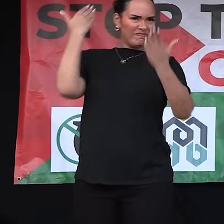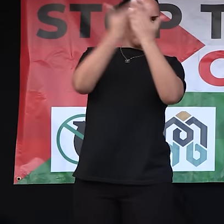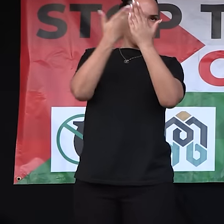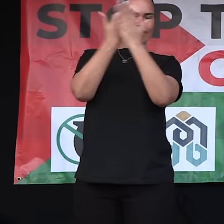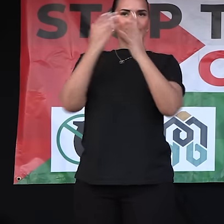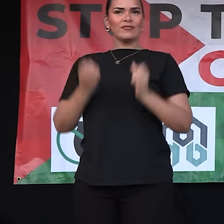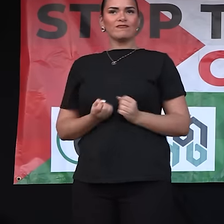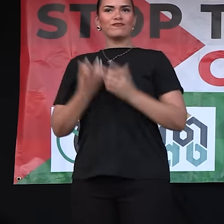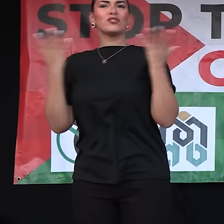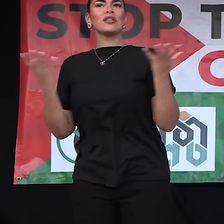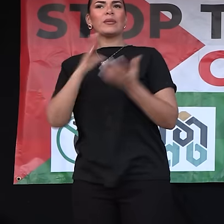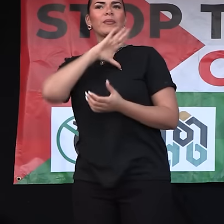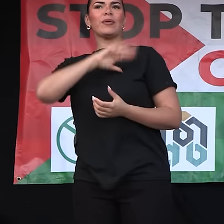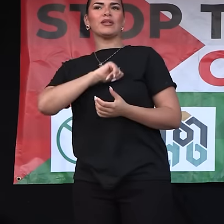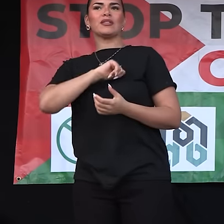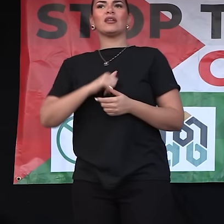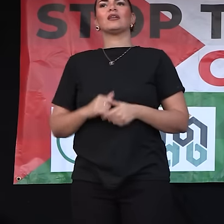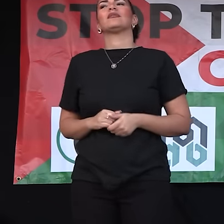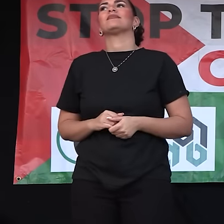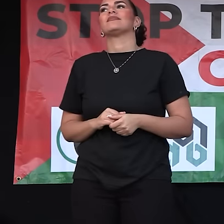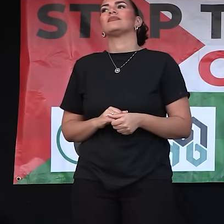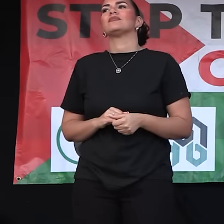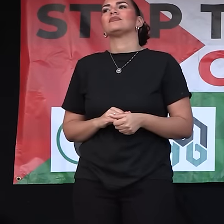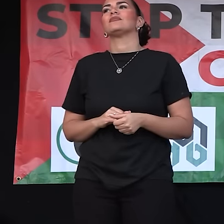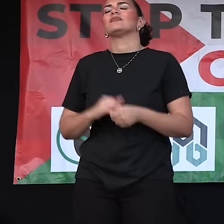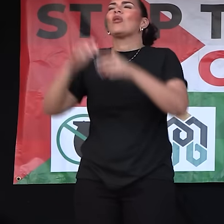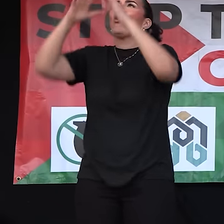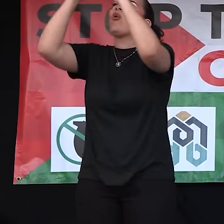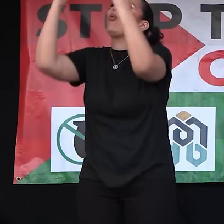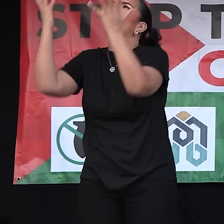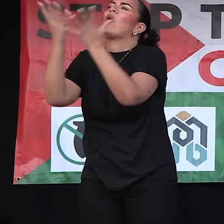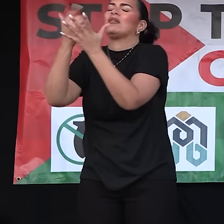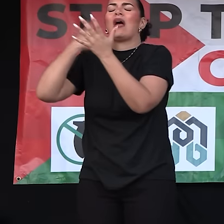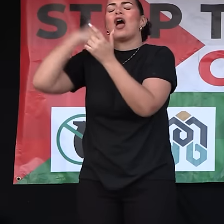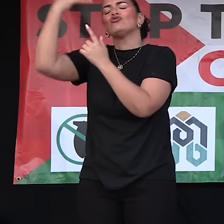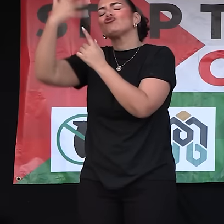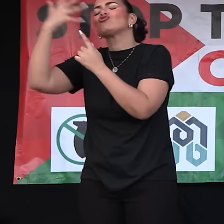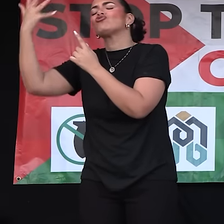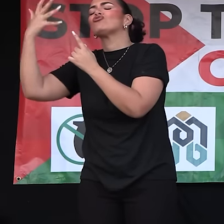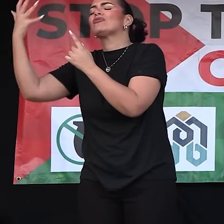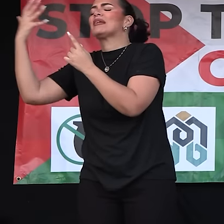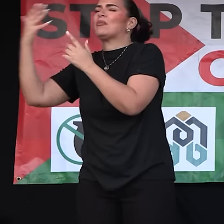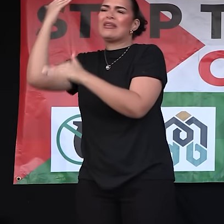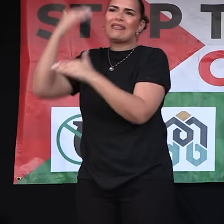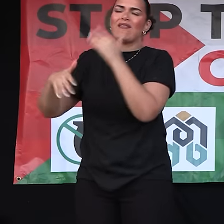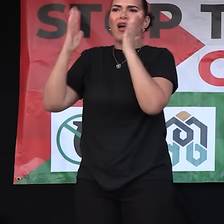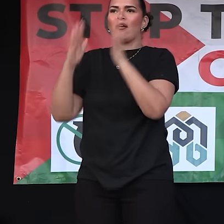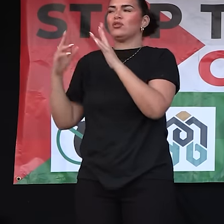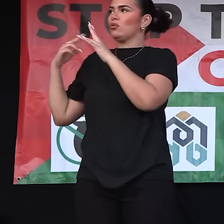Palestine, I dream of a world in which this is not the legacy we pass on to them.